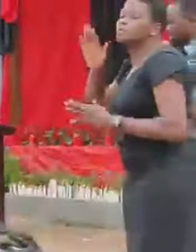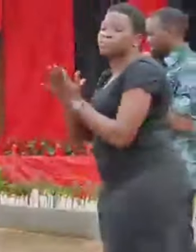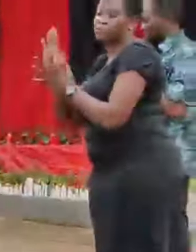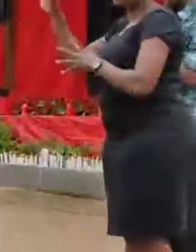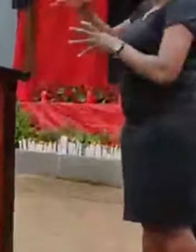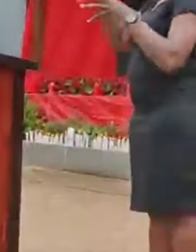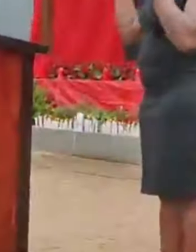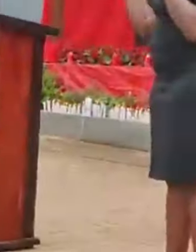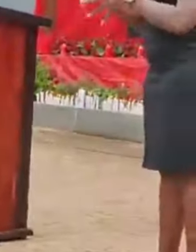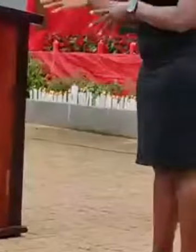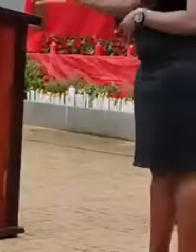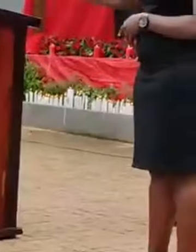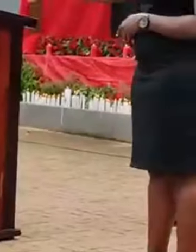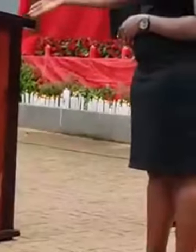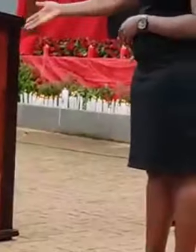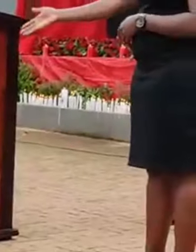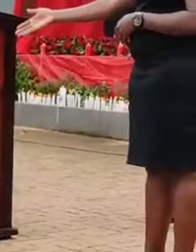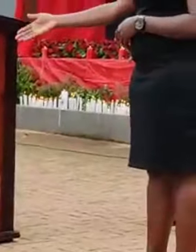his cronies.